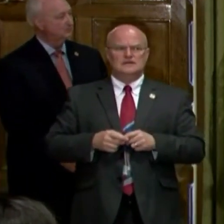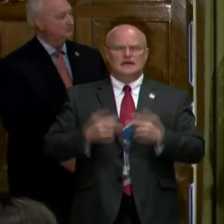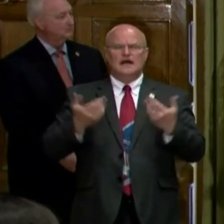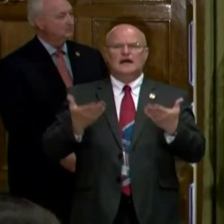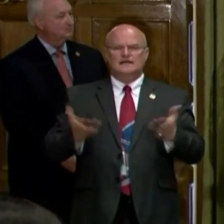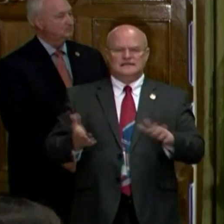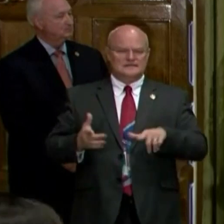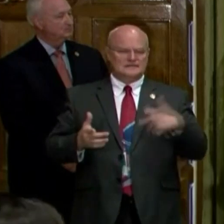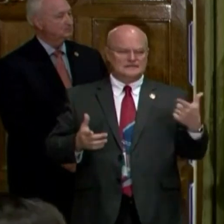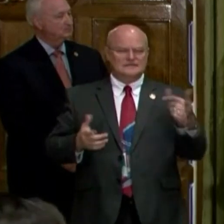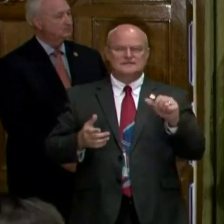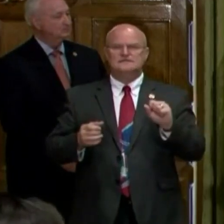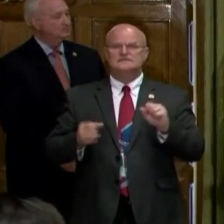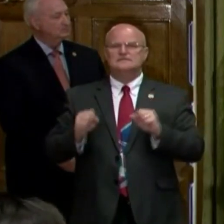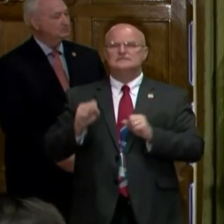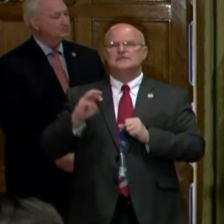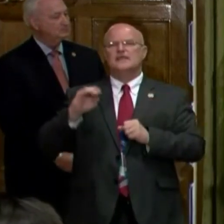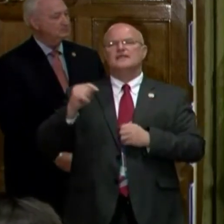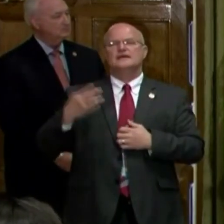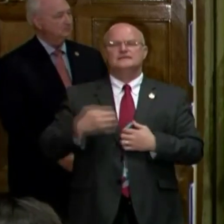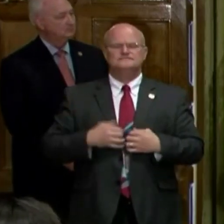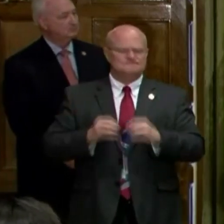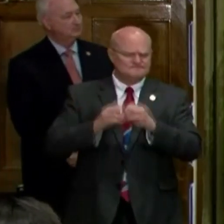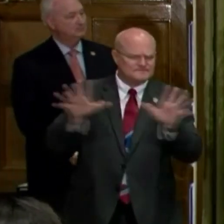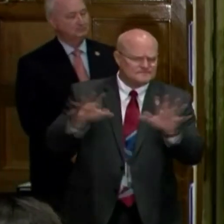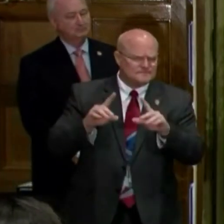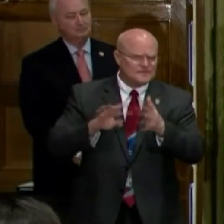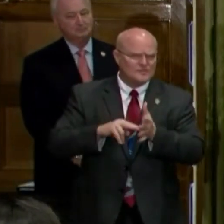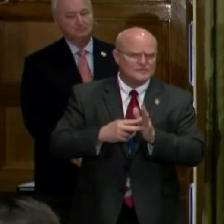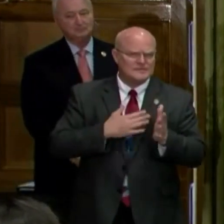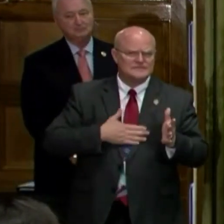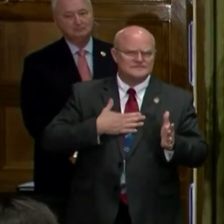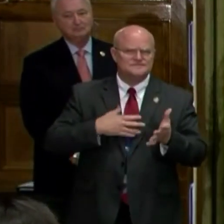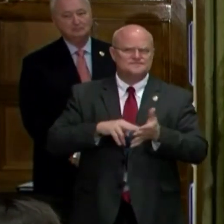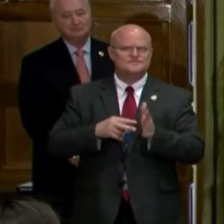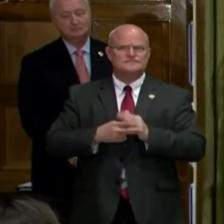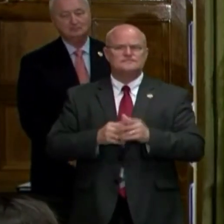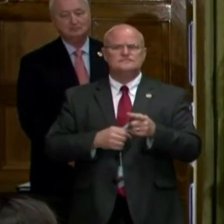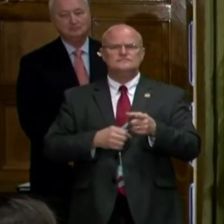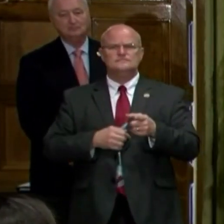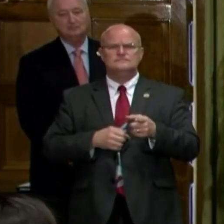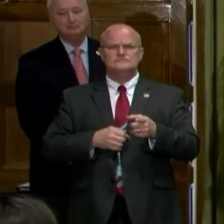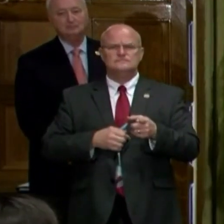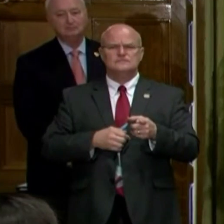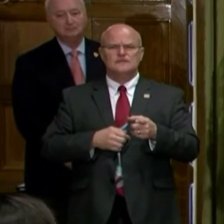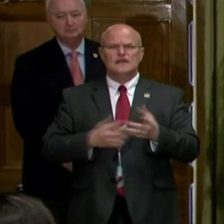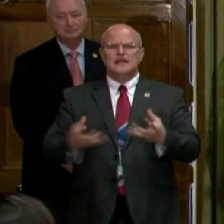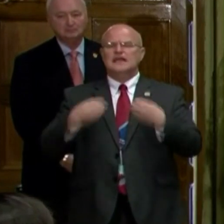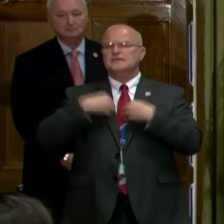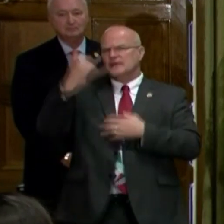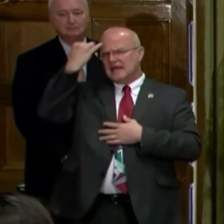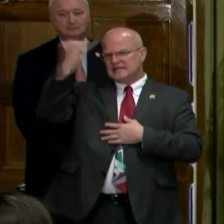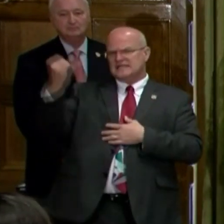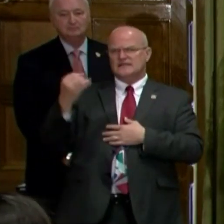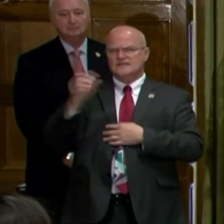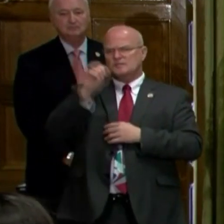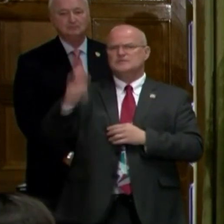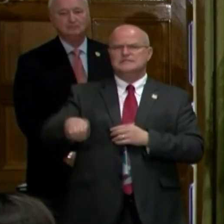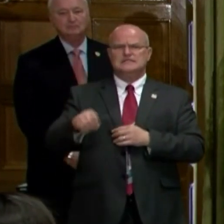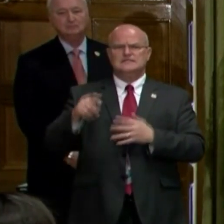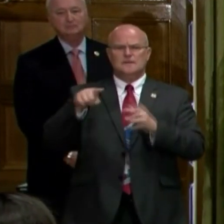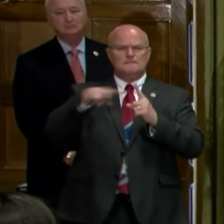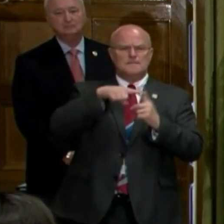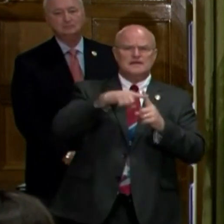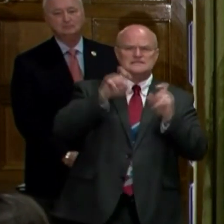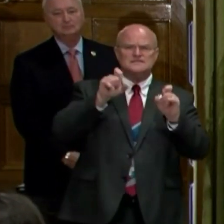let Dr. Smith. Can you clarify your question? I mean, can you give me an idea of the percentage of the